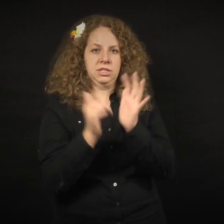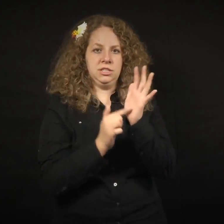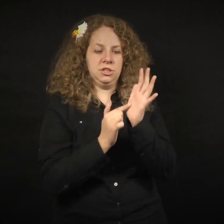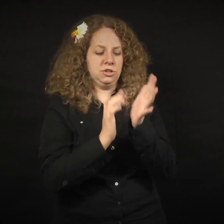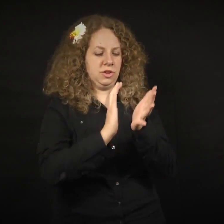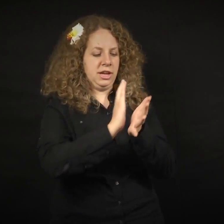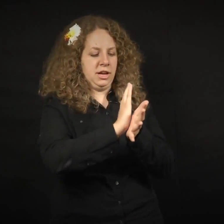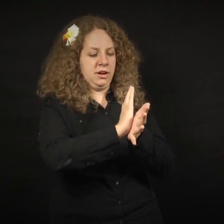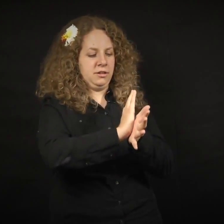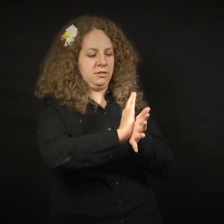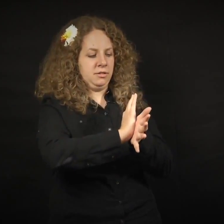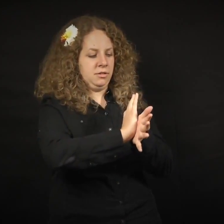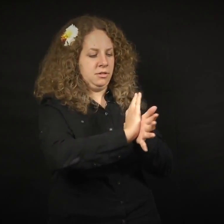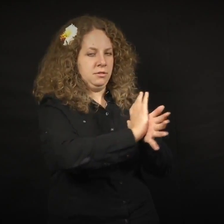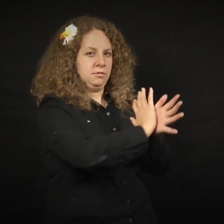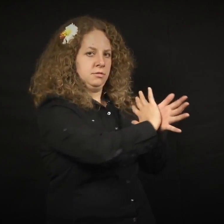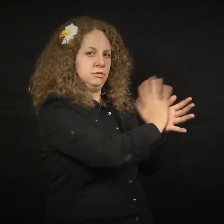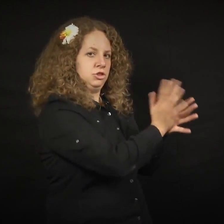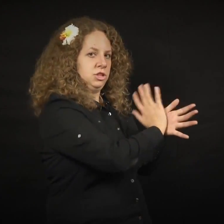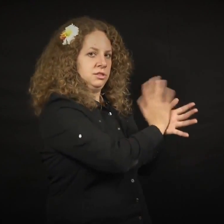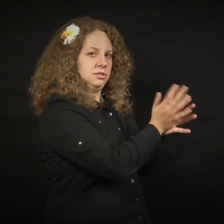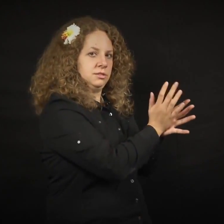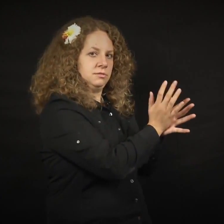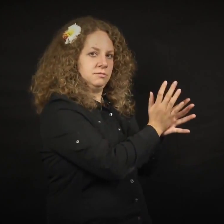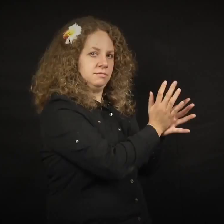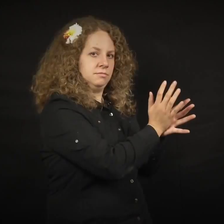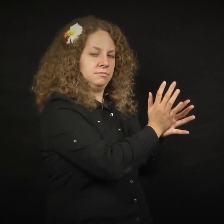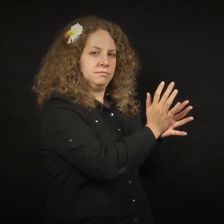to touch right here. Cheese.